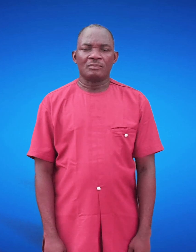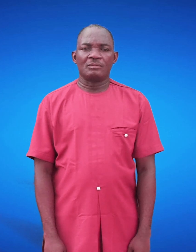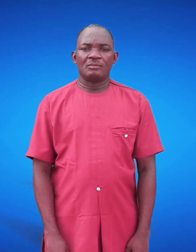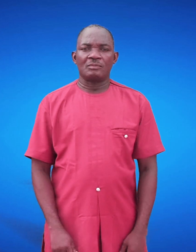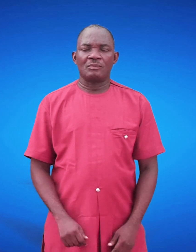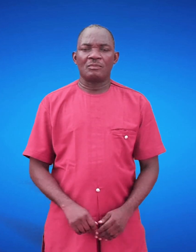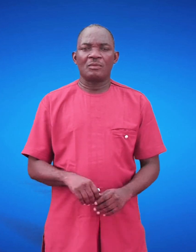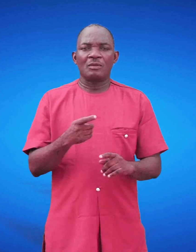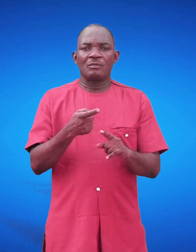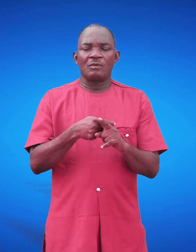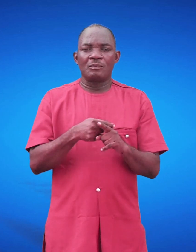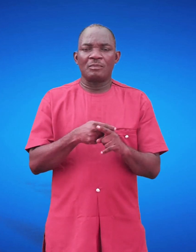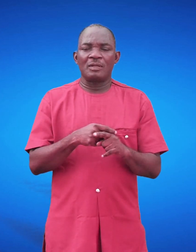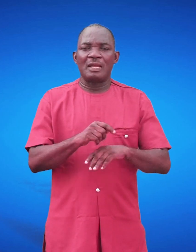from the British people.